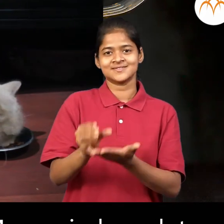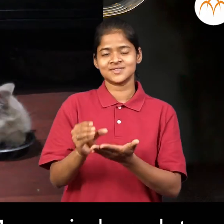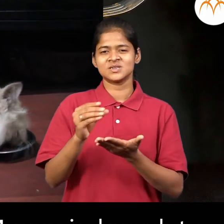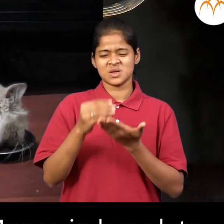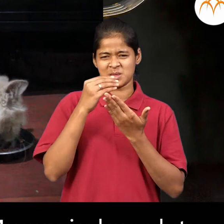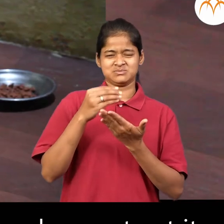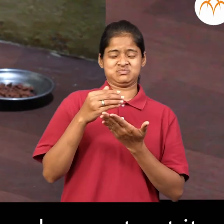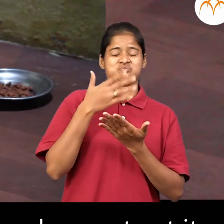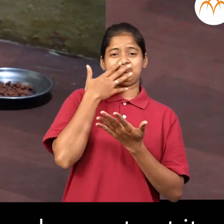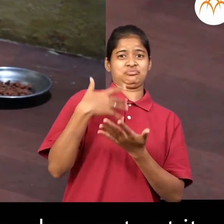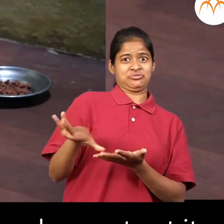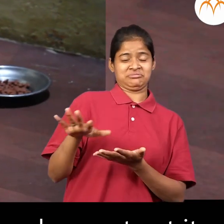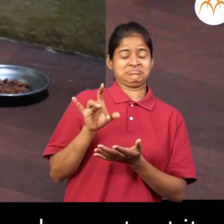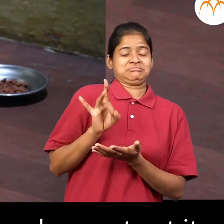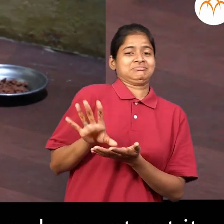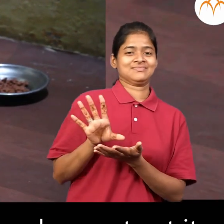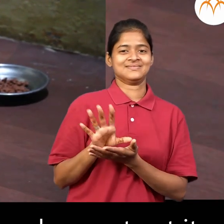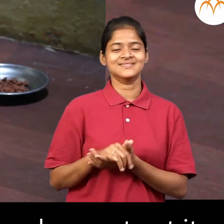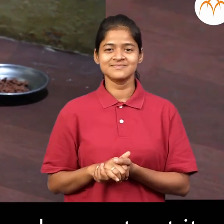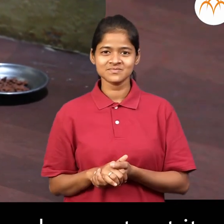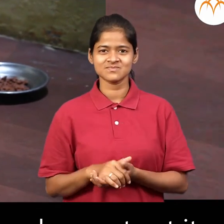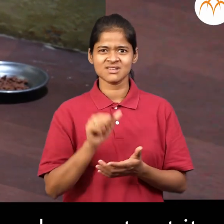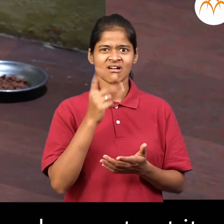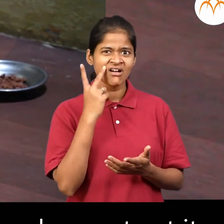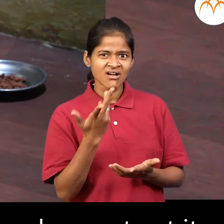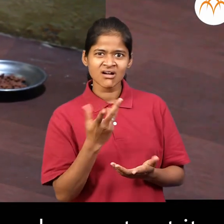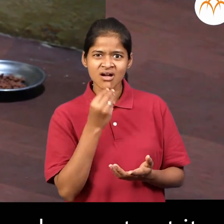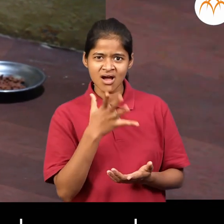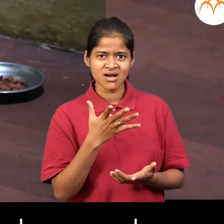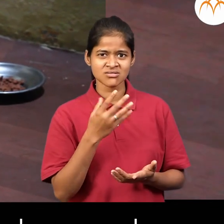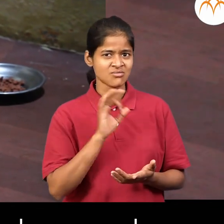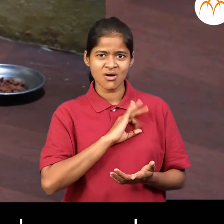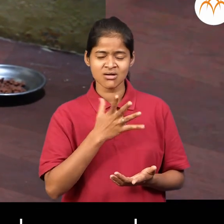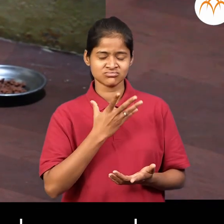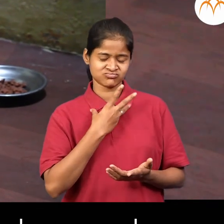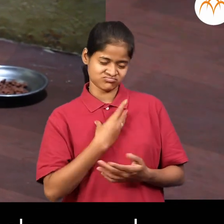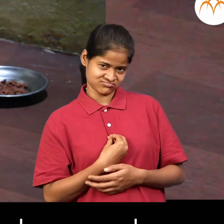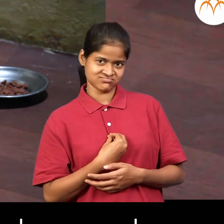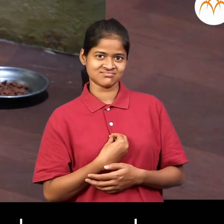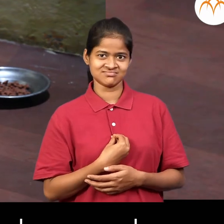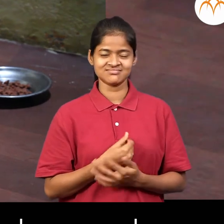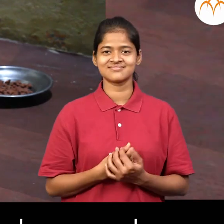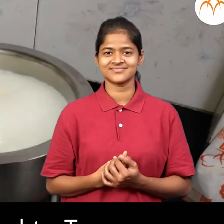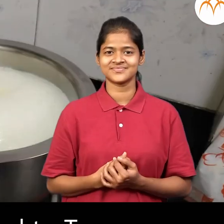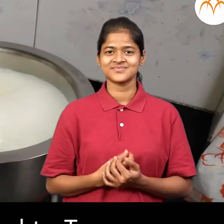But Mani sometimes does not eat it. Then Tanaya feels very sad. But Mother